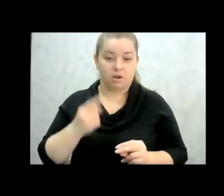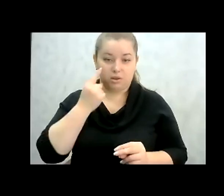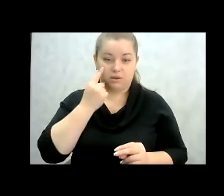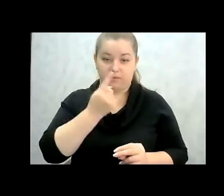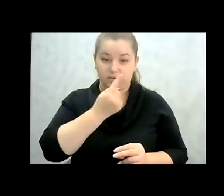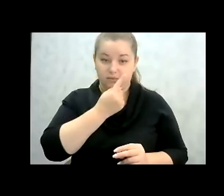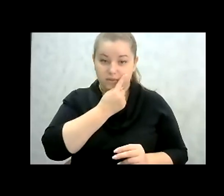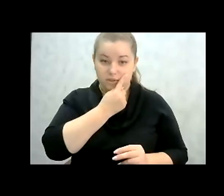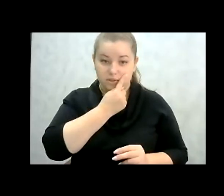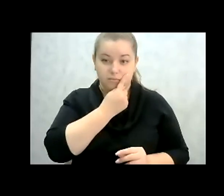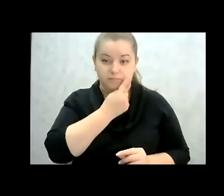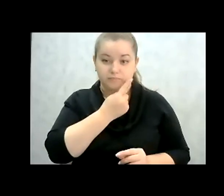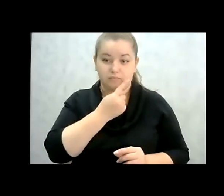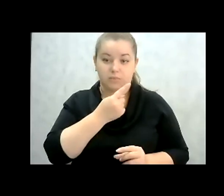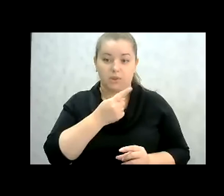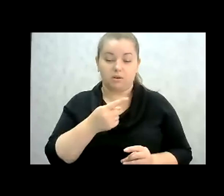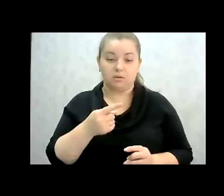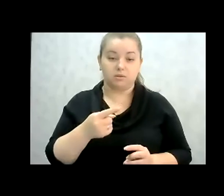are partially sighted.